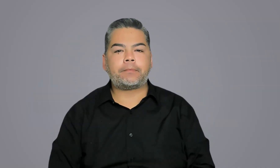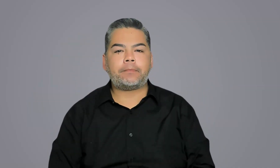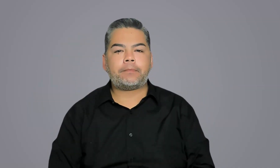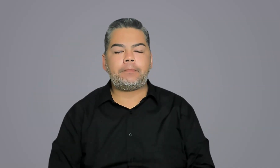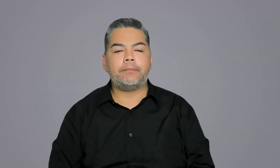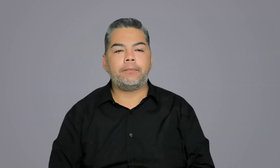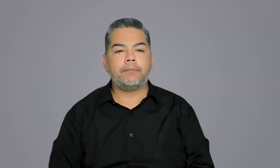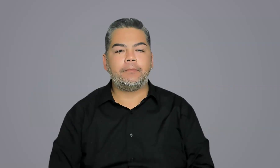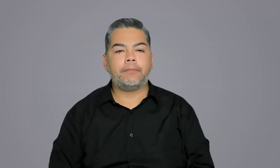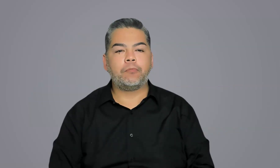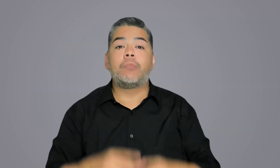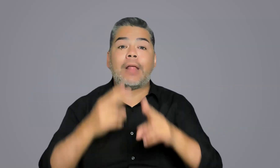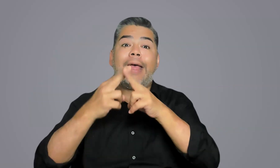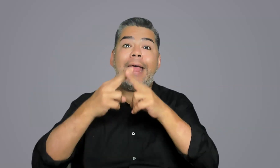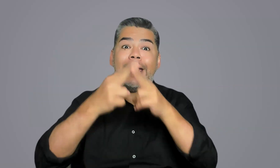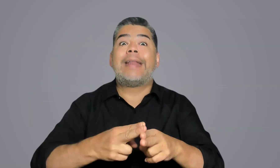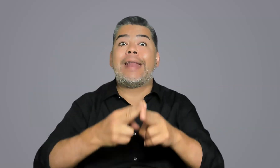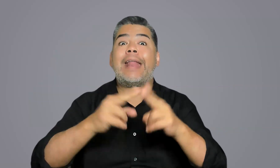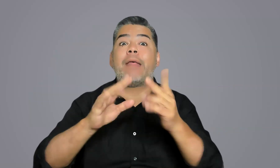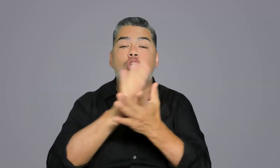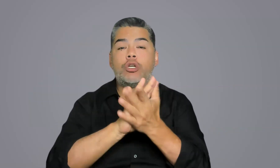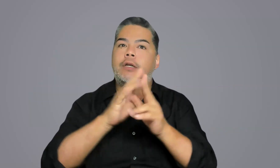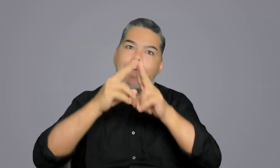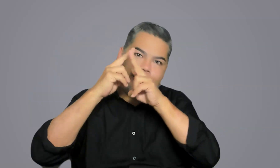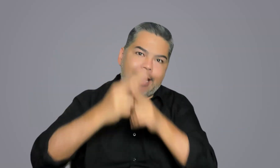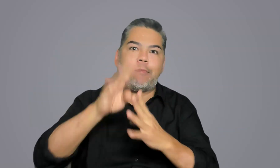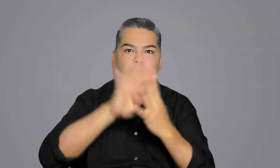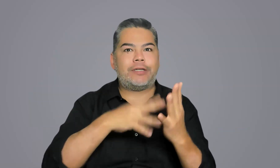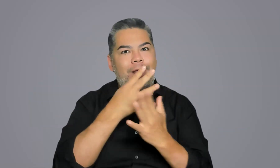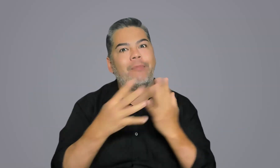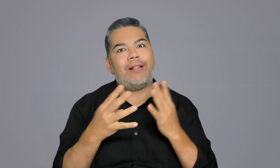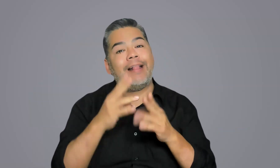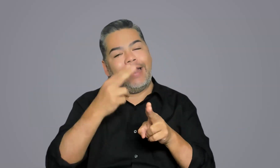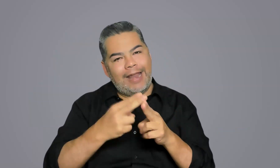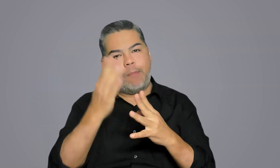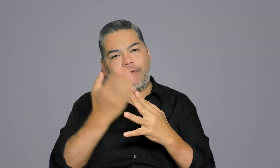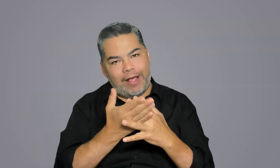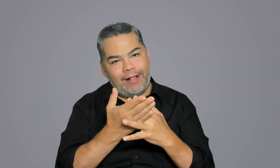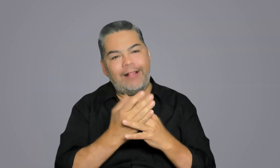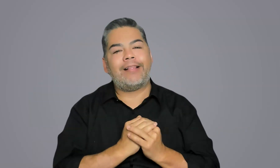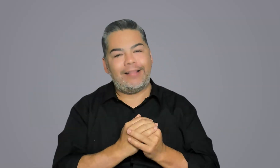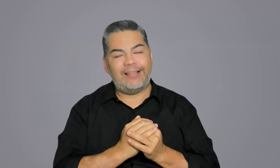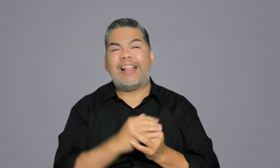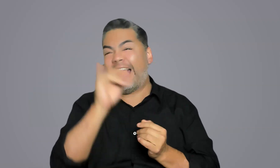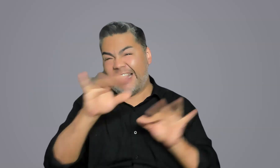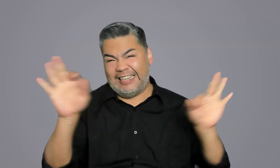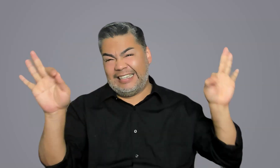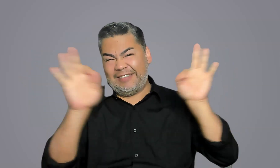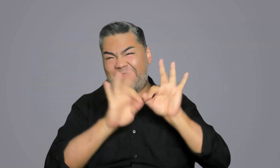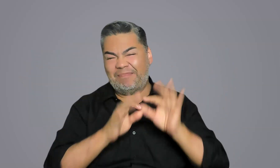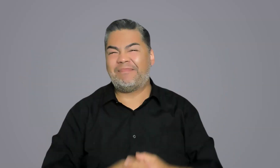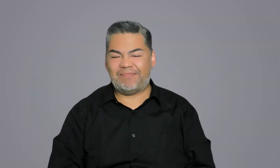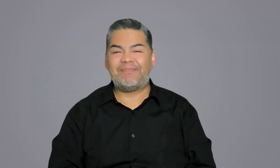Name your sheets, name your tables. So it's important that you name your file and name your worksheets in Excel. So by